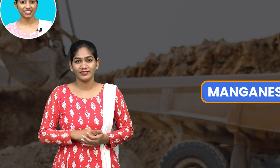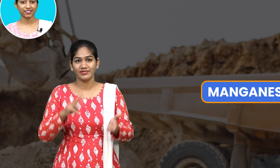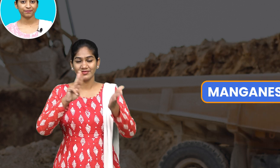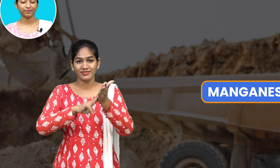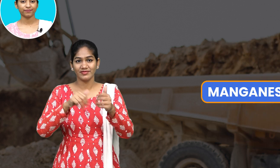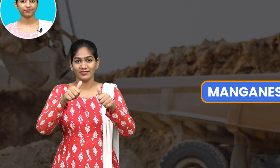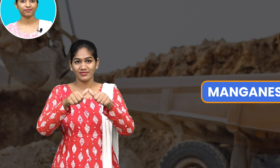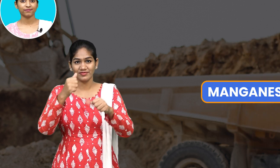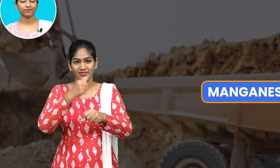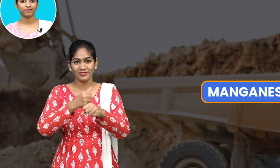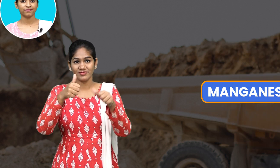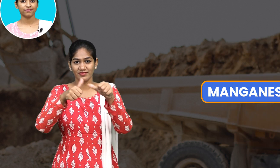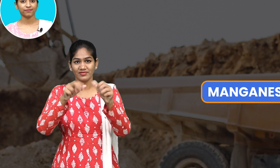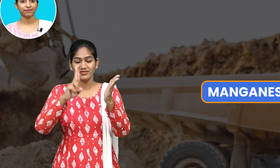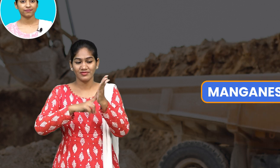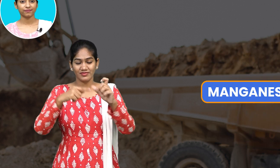Manganese.